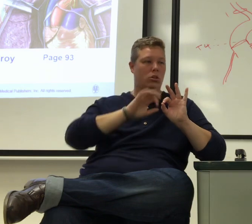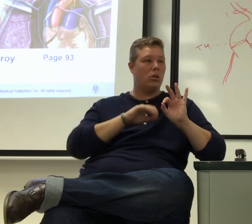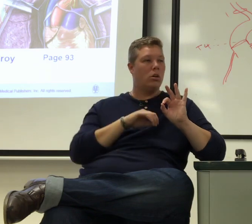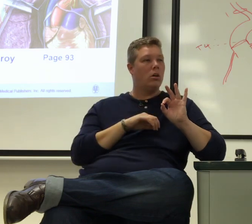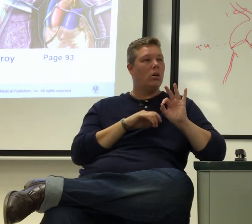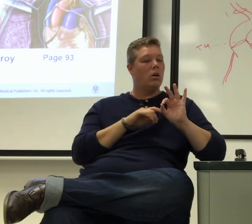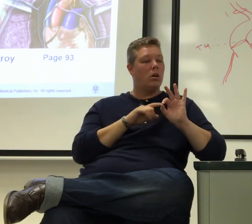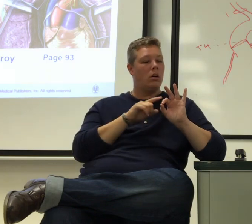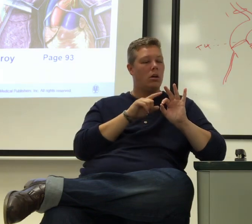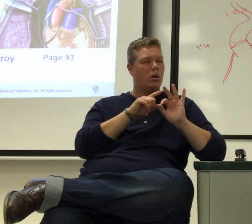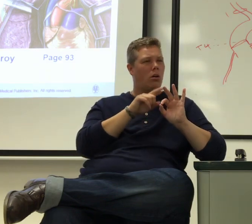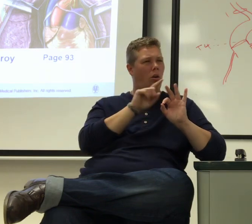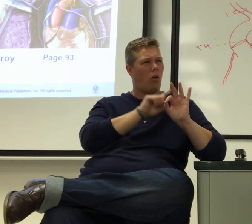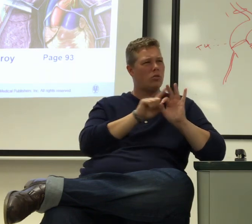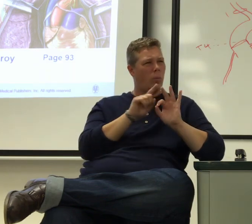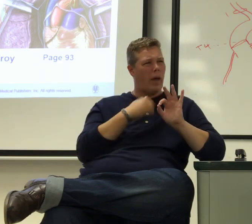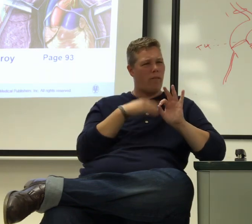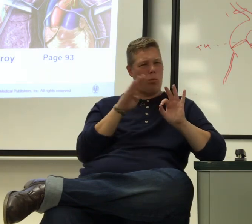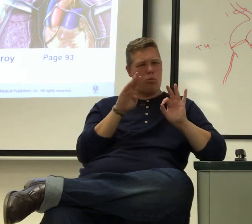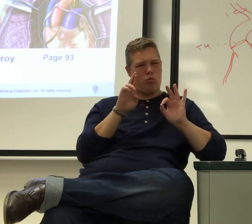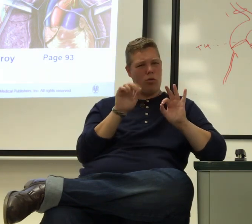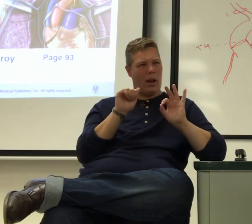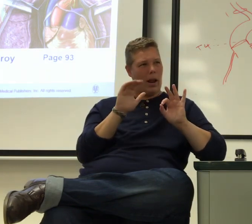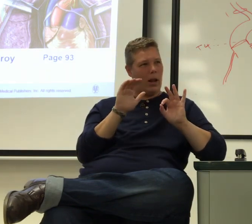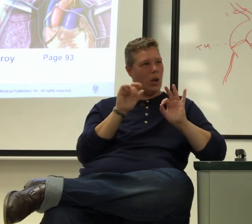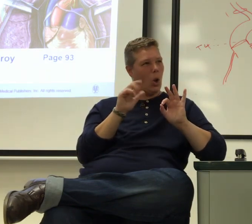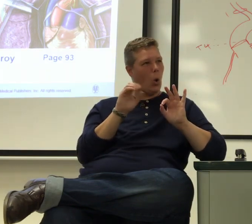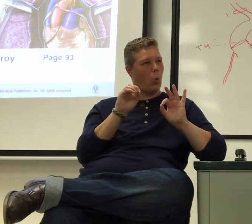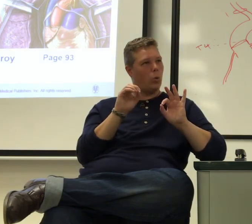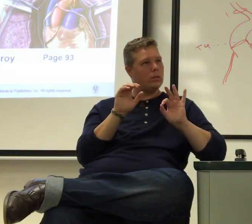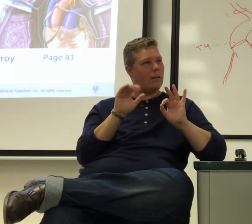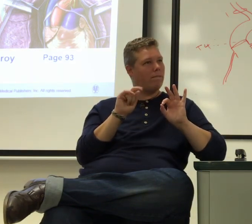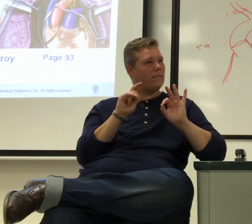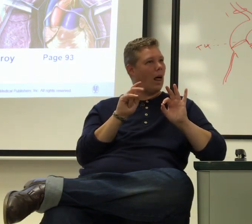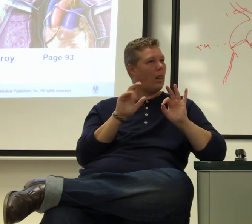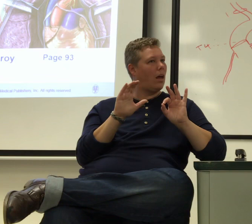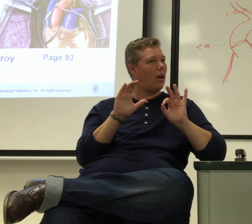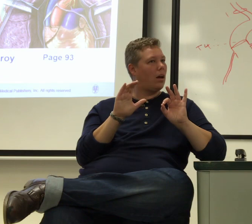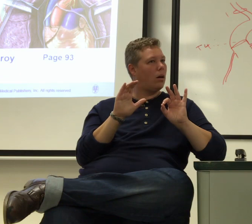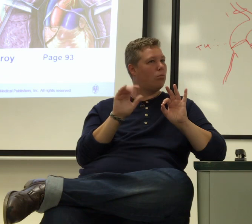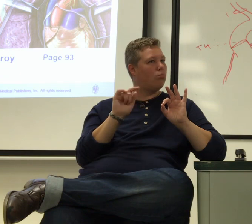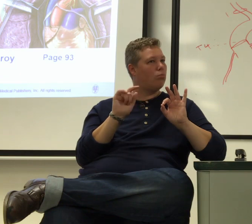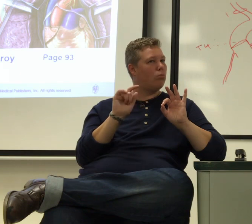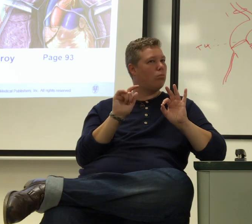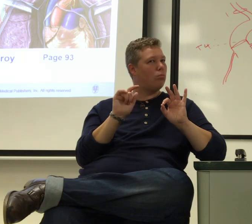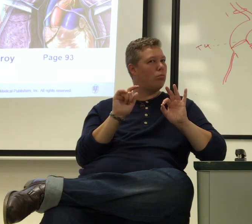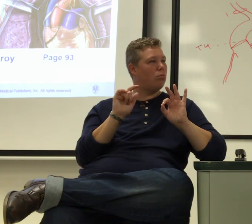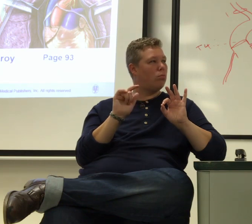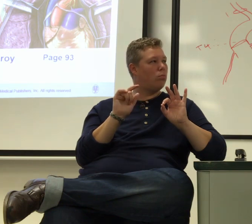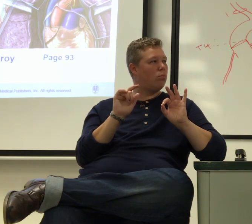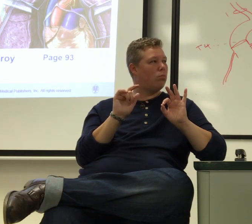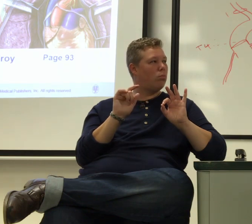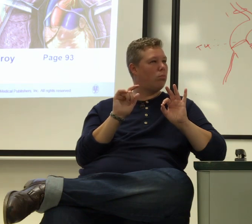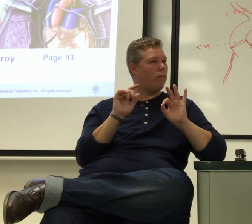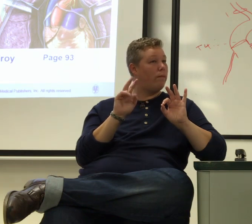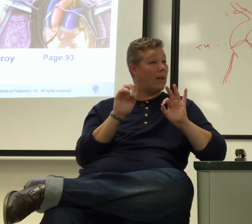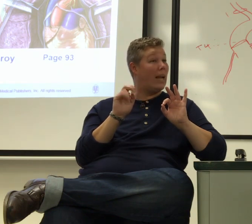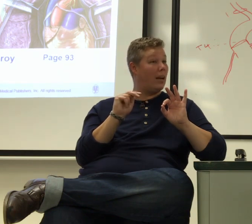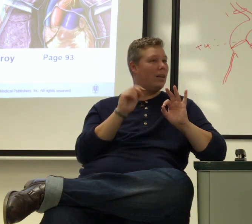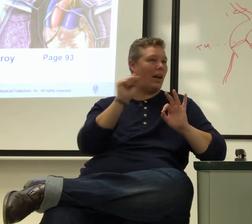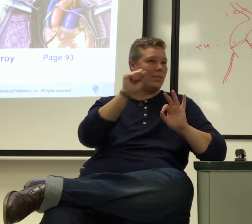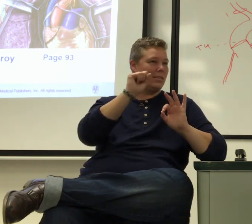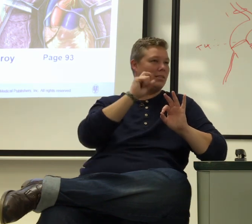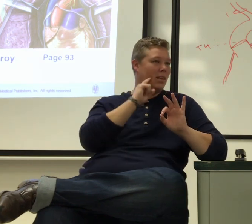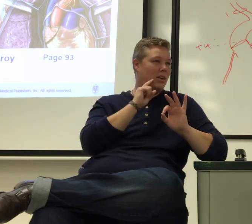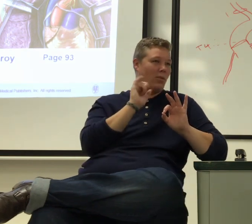Didn't we also have a brachiocephalic vein? We did. So that's why the second word